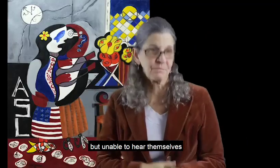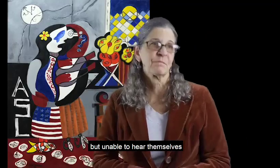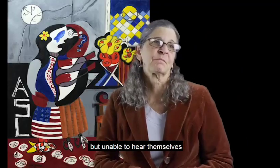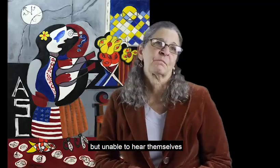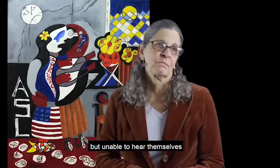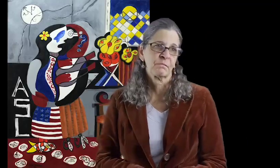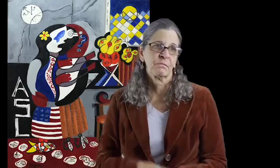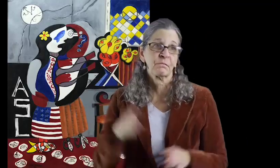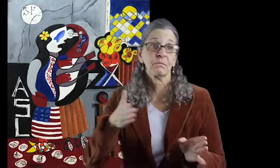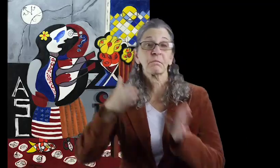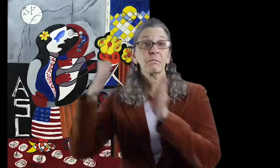themselves.